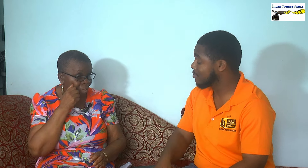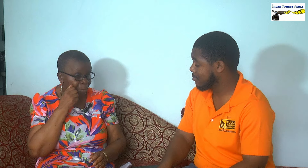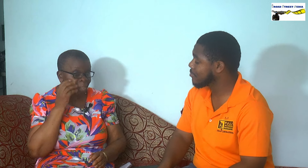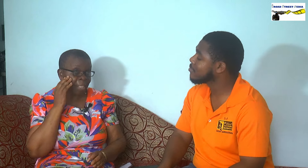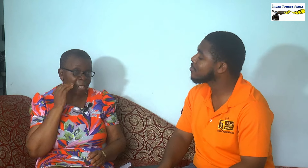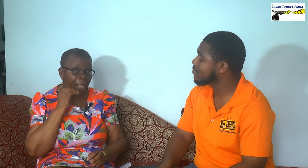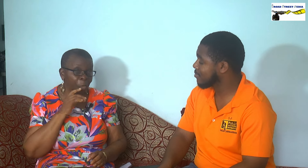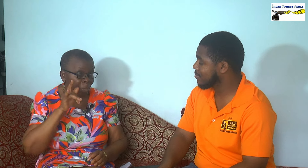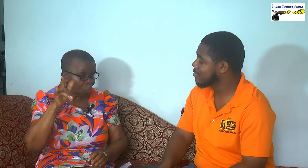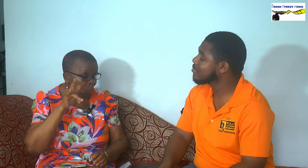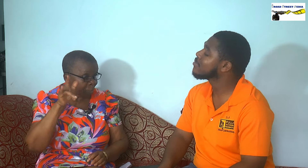Michelle Agard